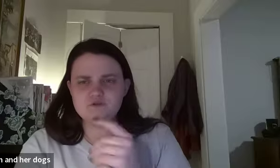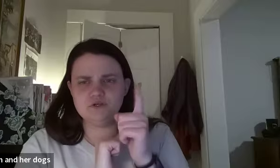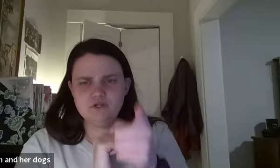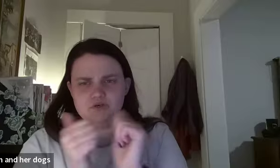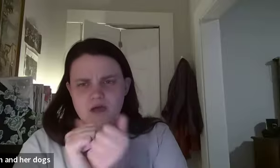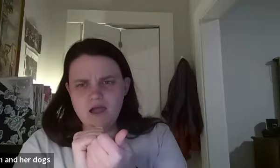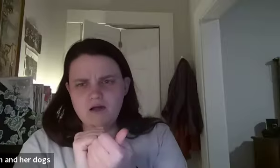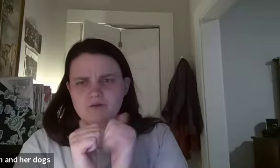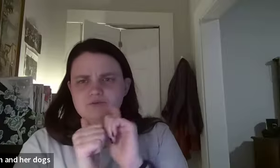were doing